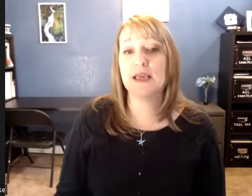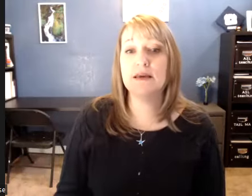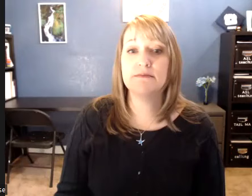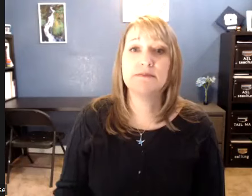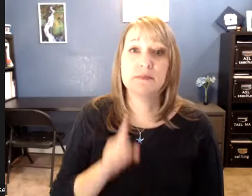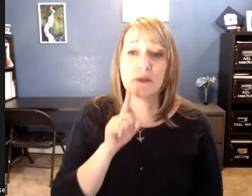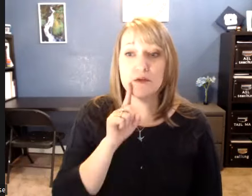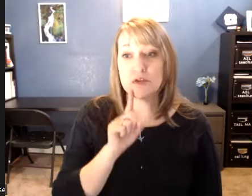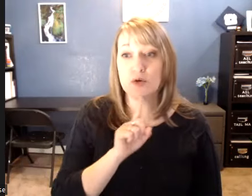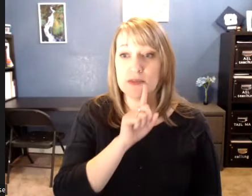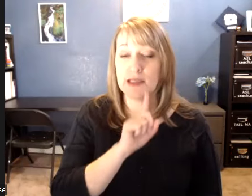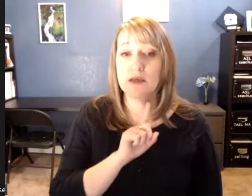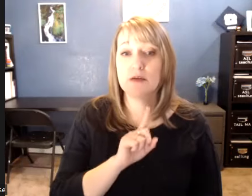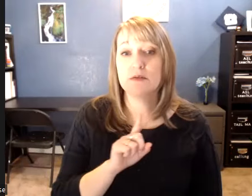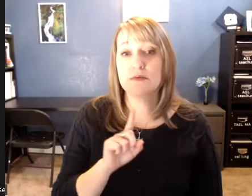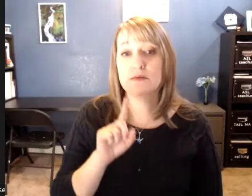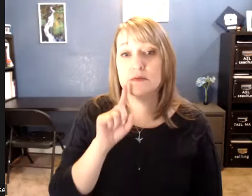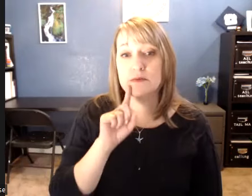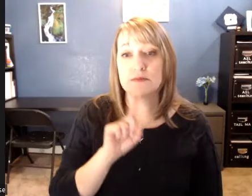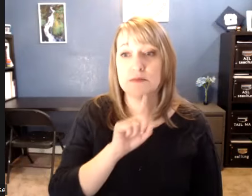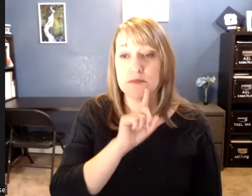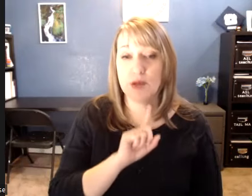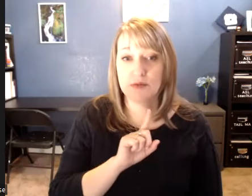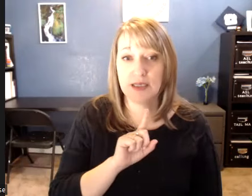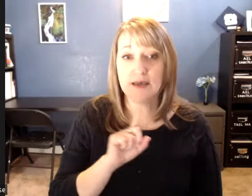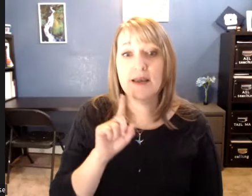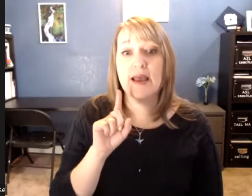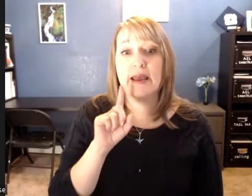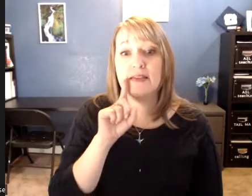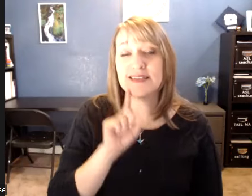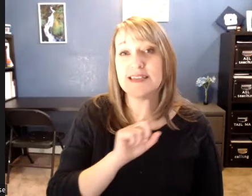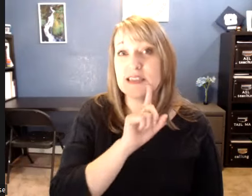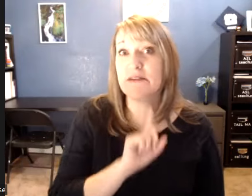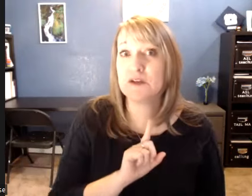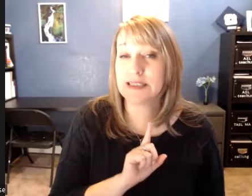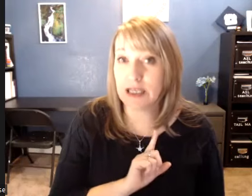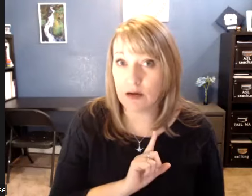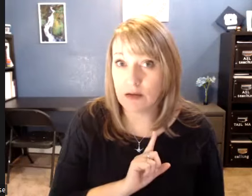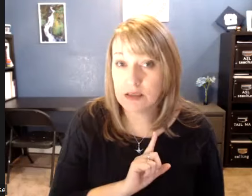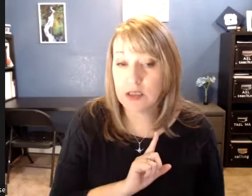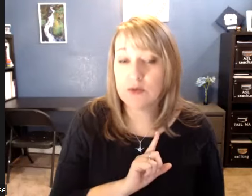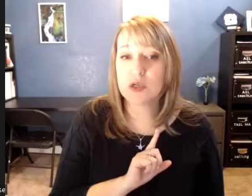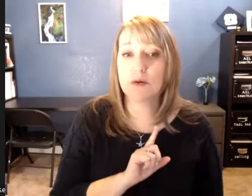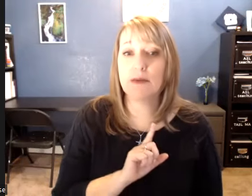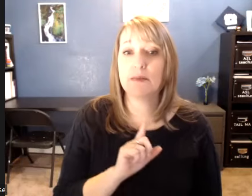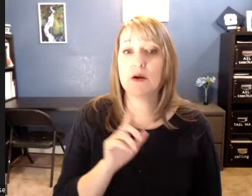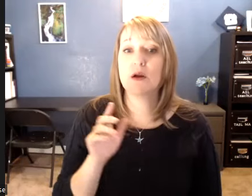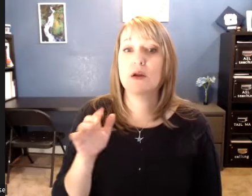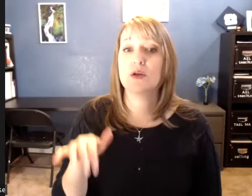Lonely, lonely, lonely. And this is the sign for single too. So remember